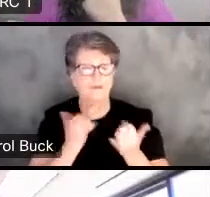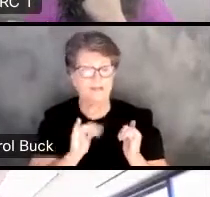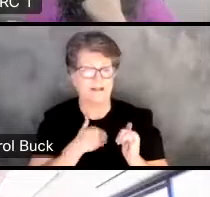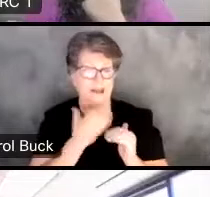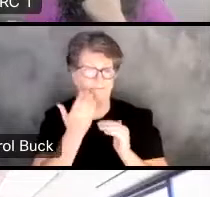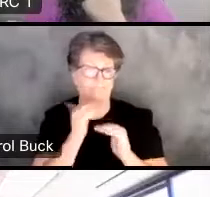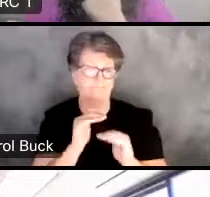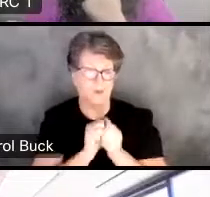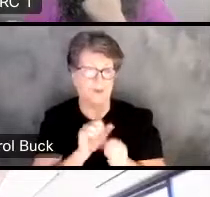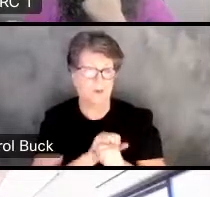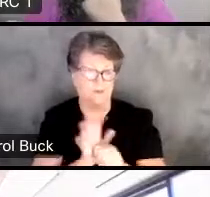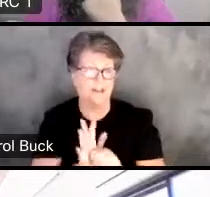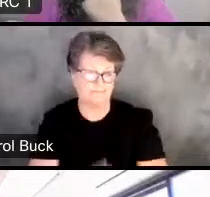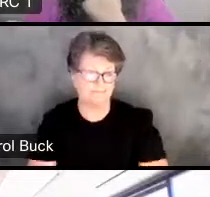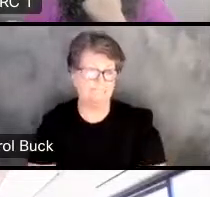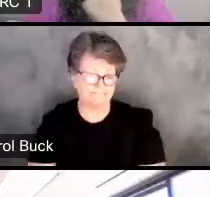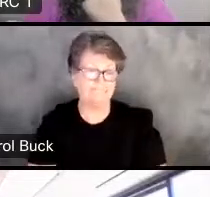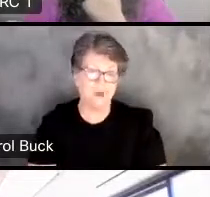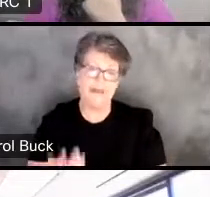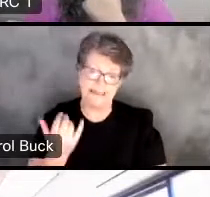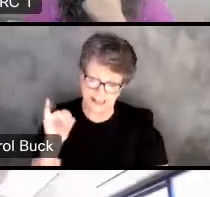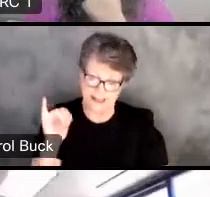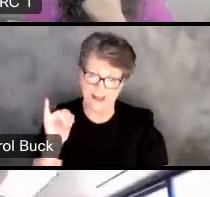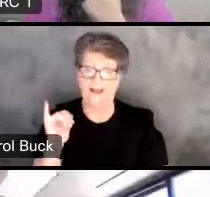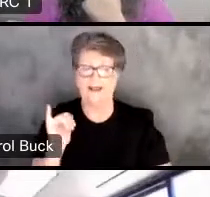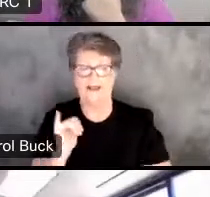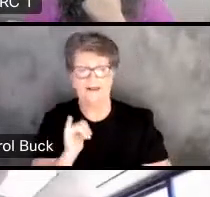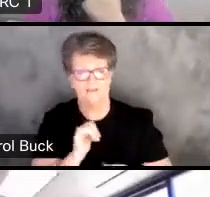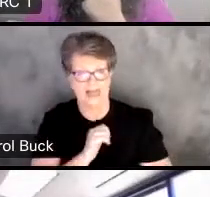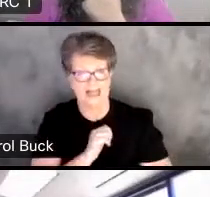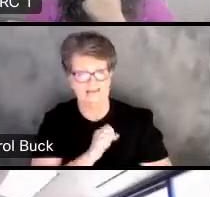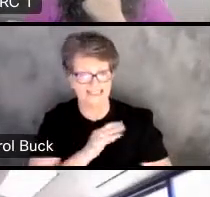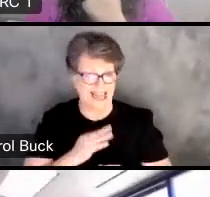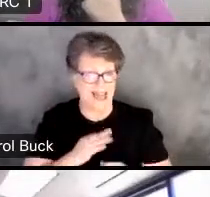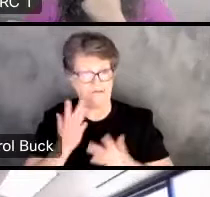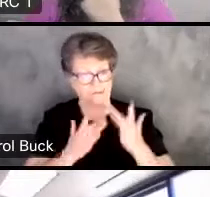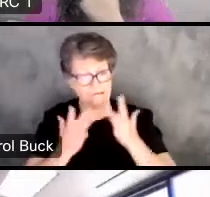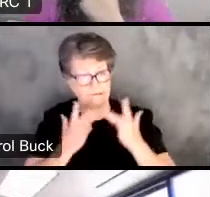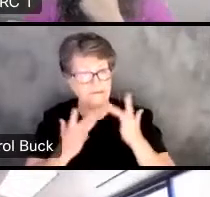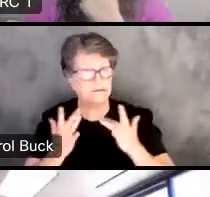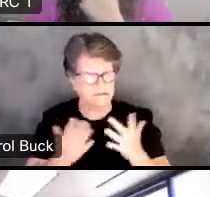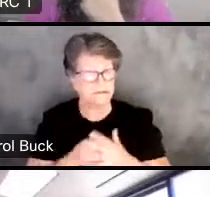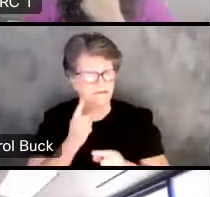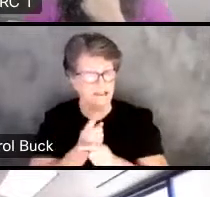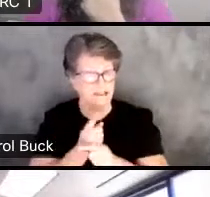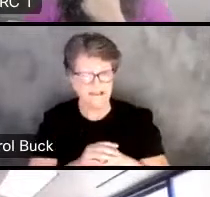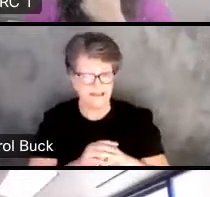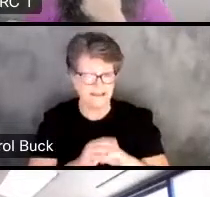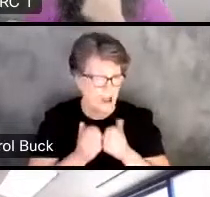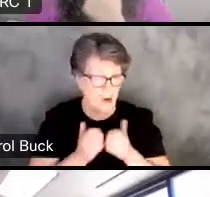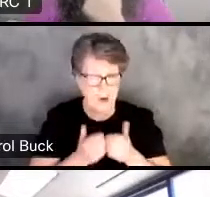with COVID, you still have the staff shortages, and